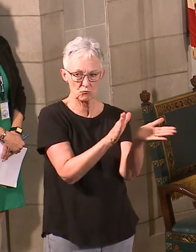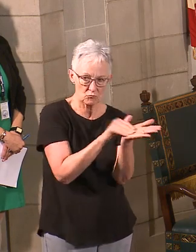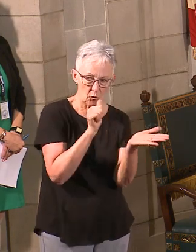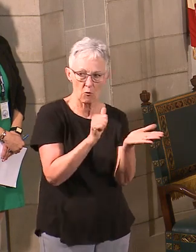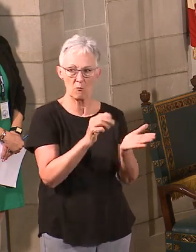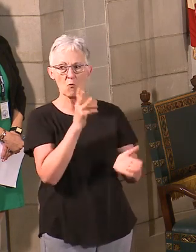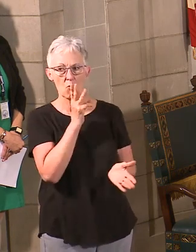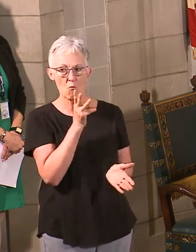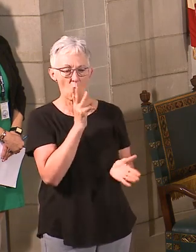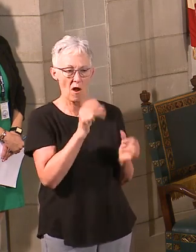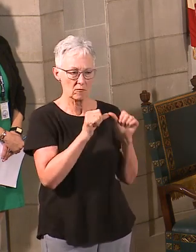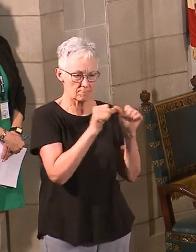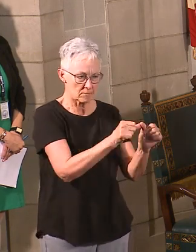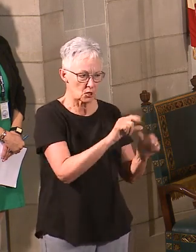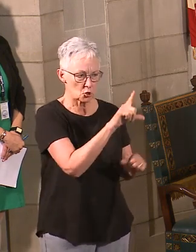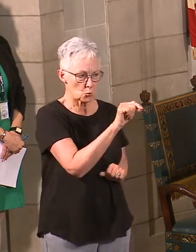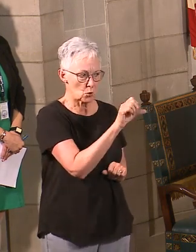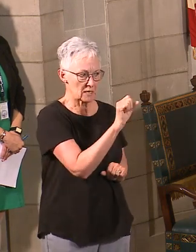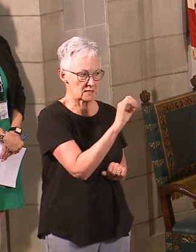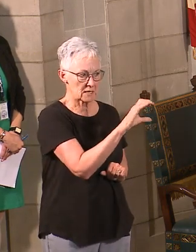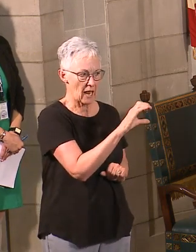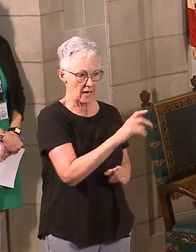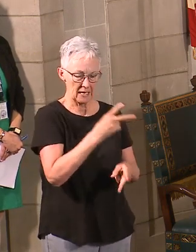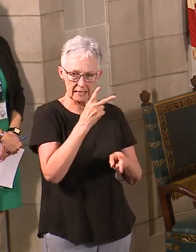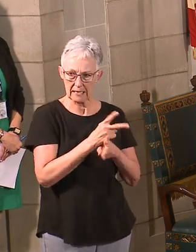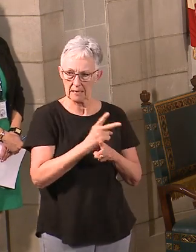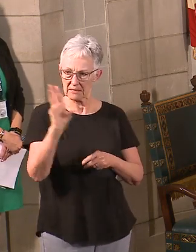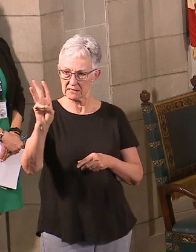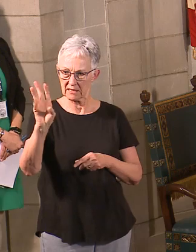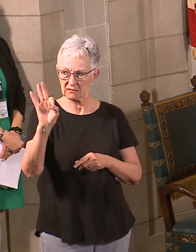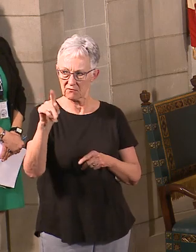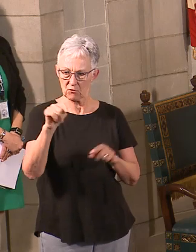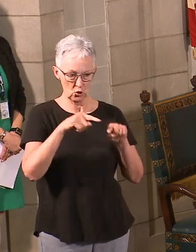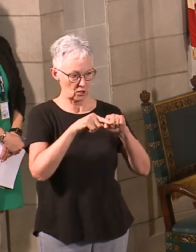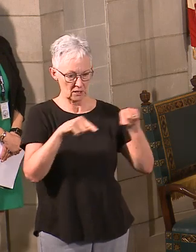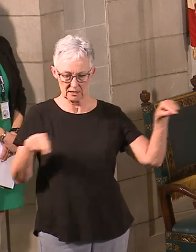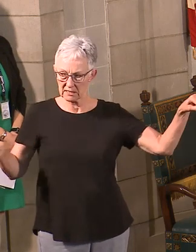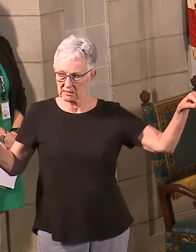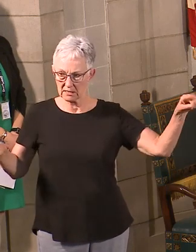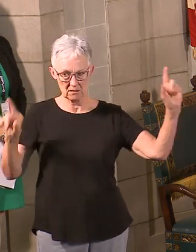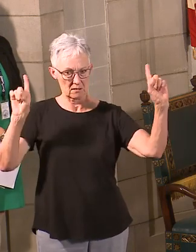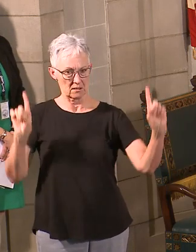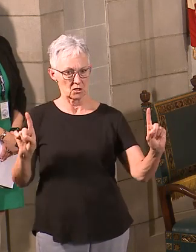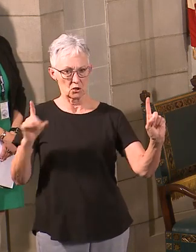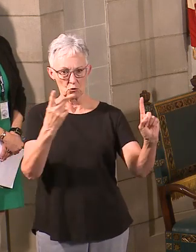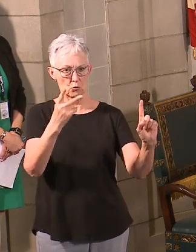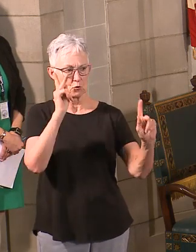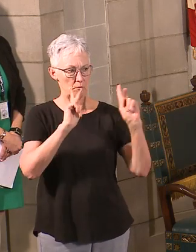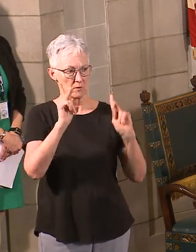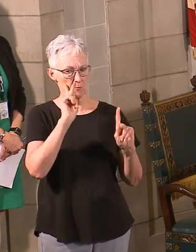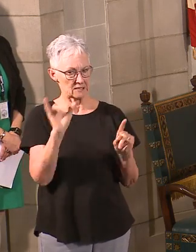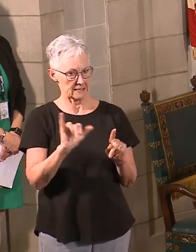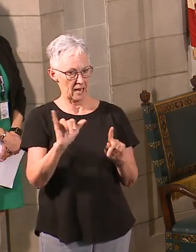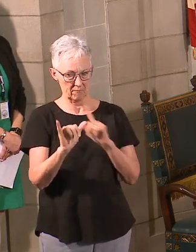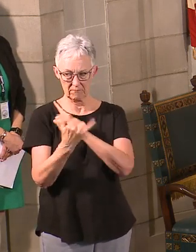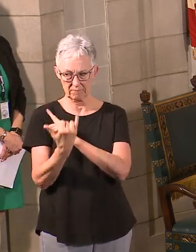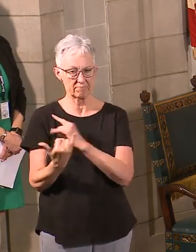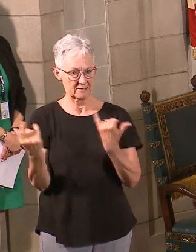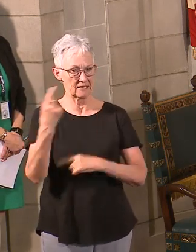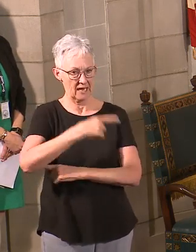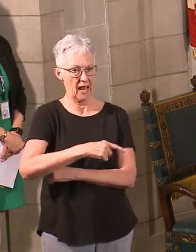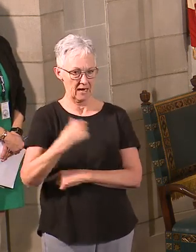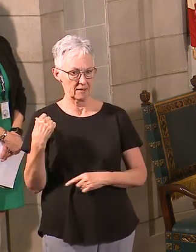at a time, making sure you're staying that 6-foot distance. Stephanie's doing a good job staying over there, right? Just like Lynn was doing a good job yesterday. So we want to continue to